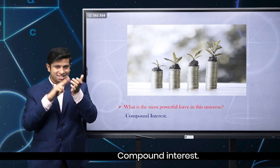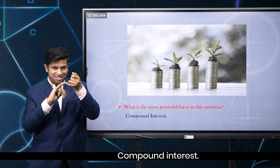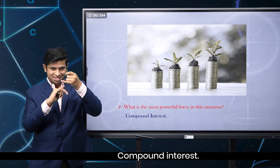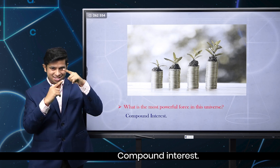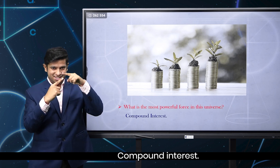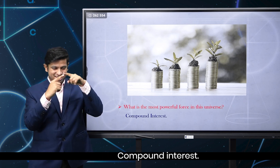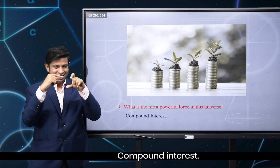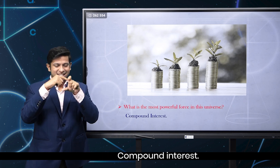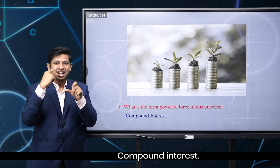interest.